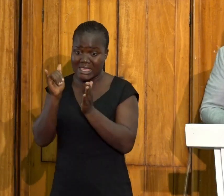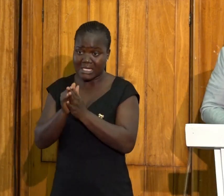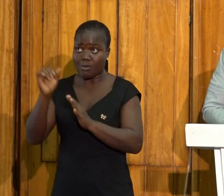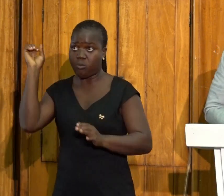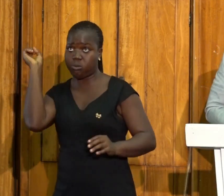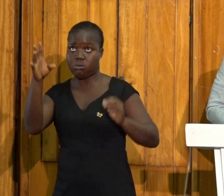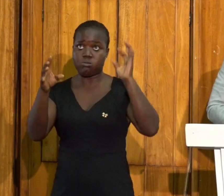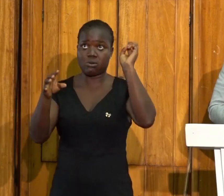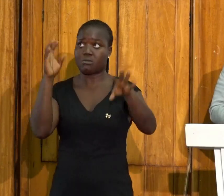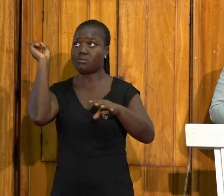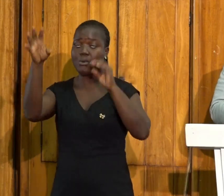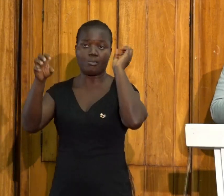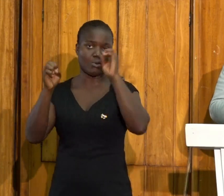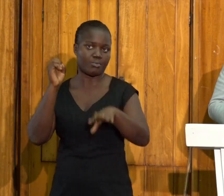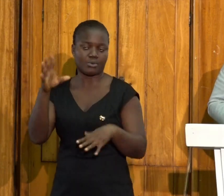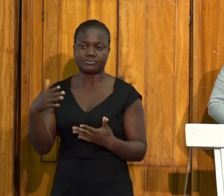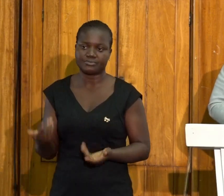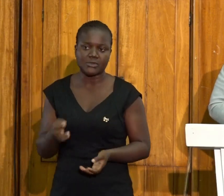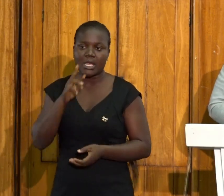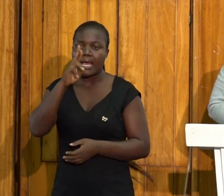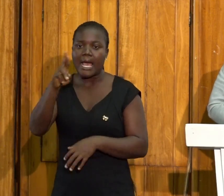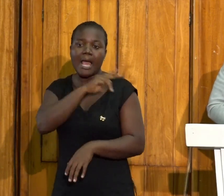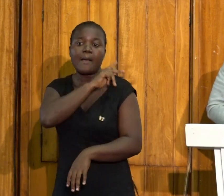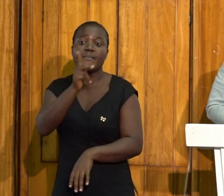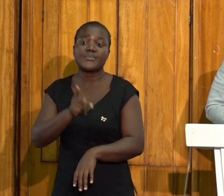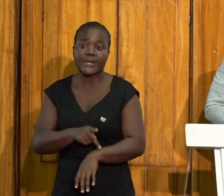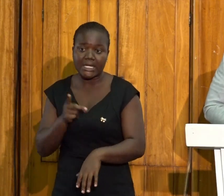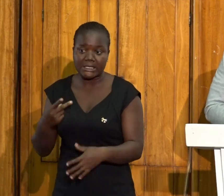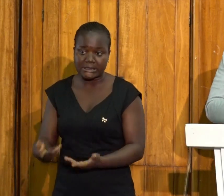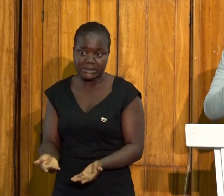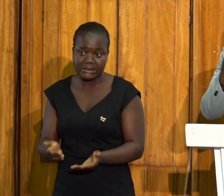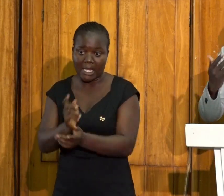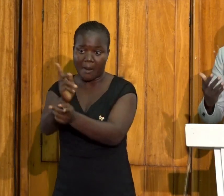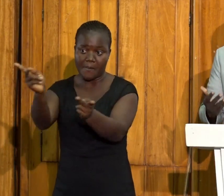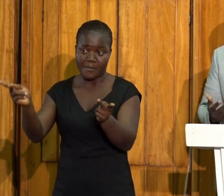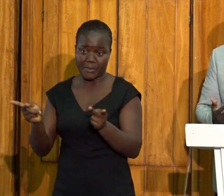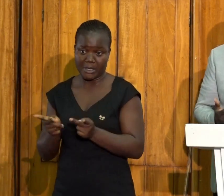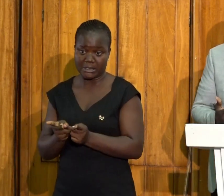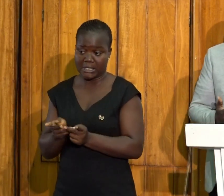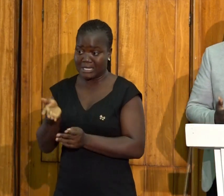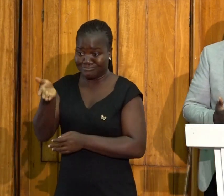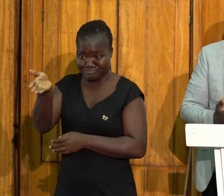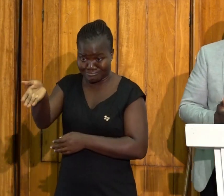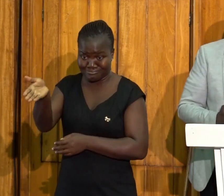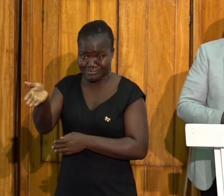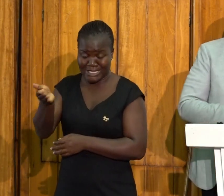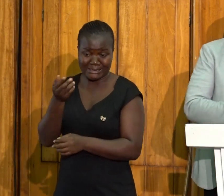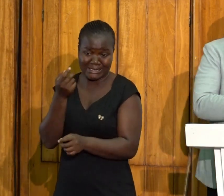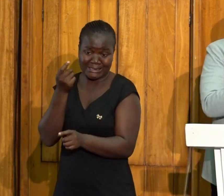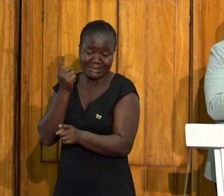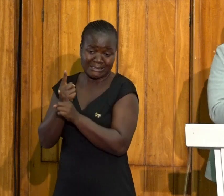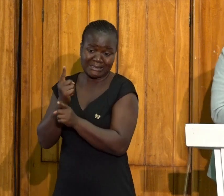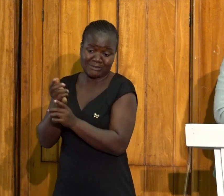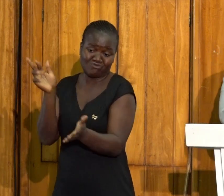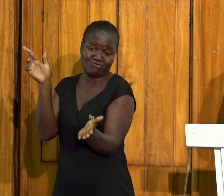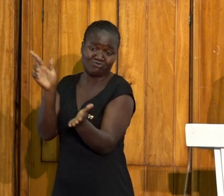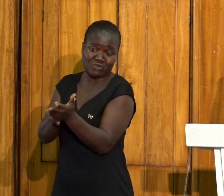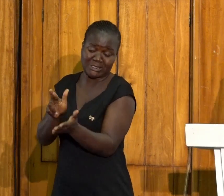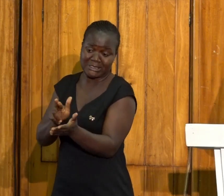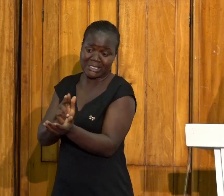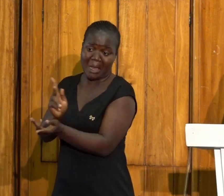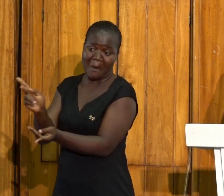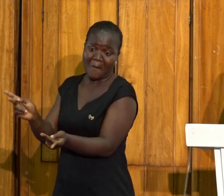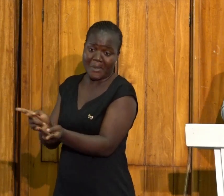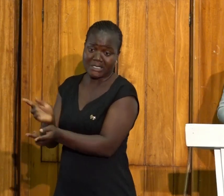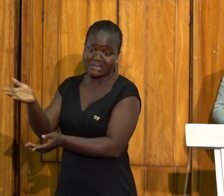this figure are pregnancy registries. There are already existing pregnancy registries. There are other that